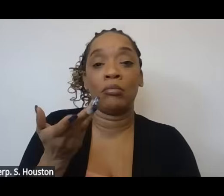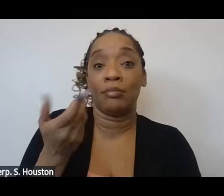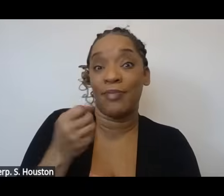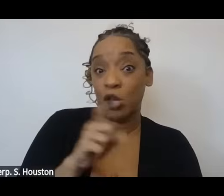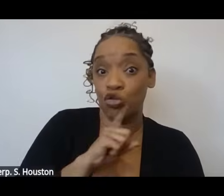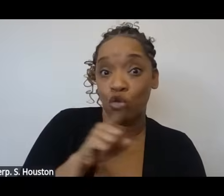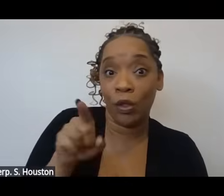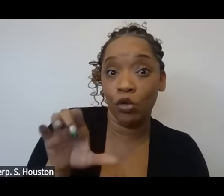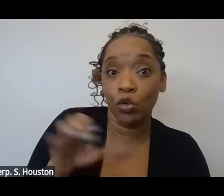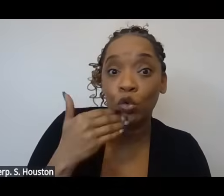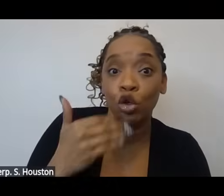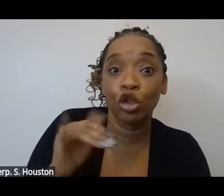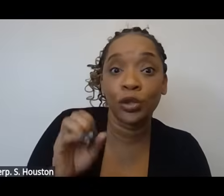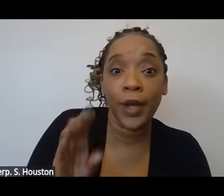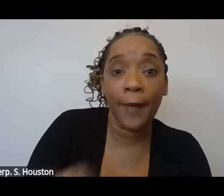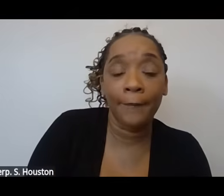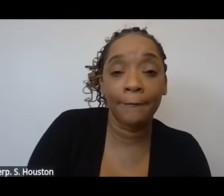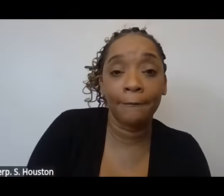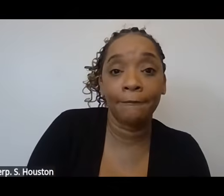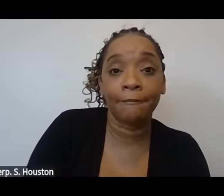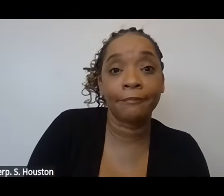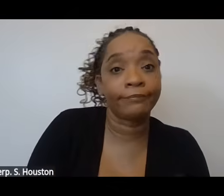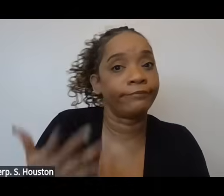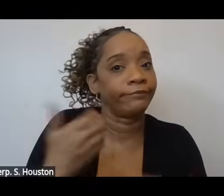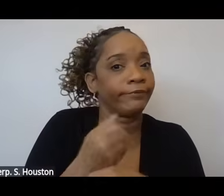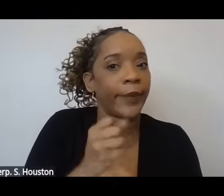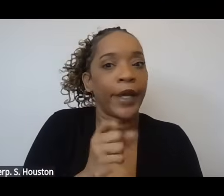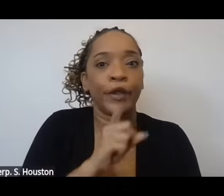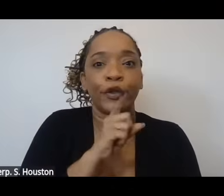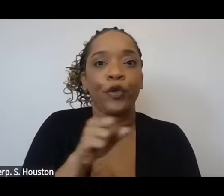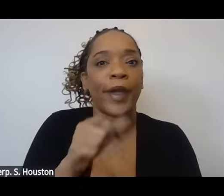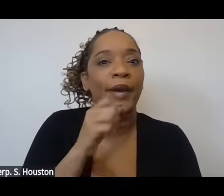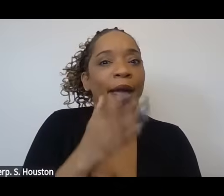submit stuff that is so either evidently